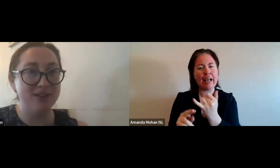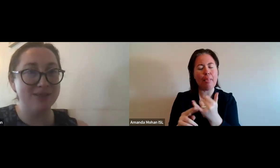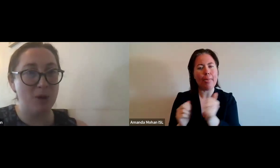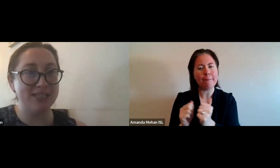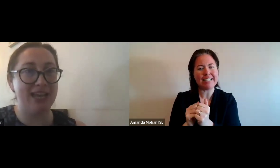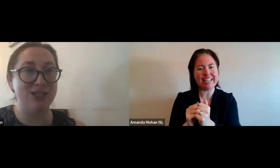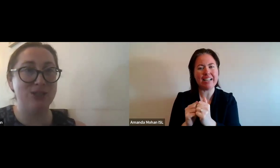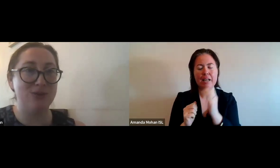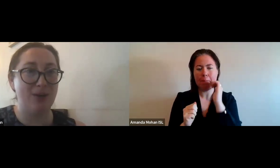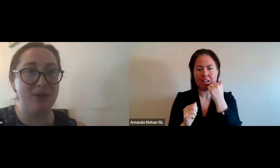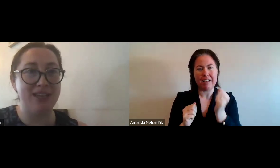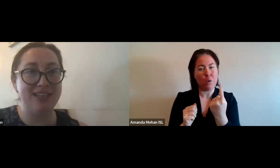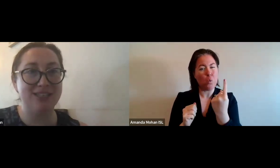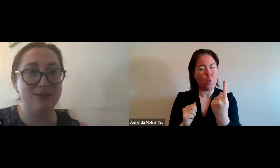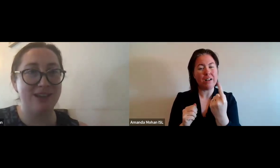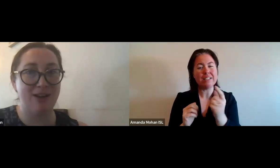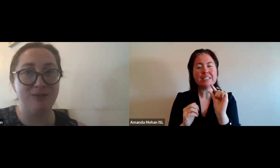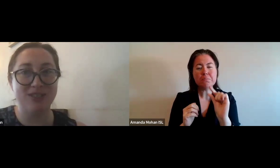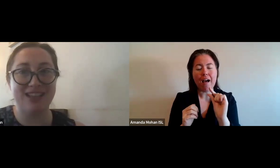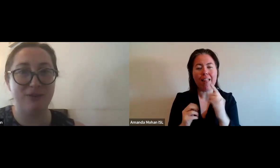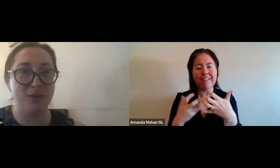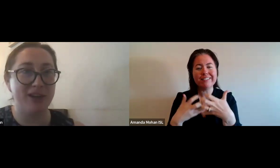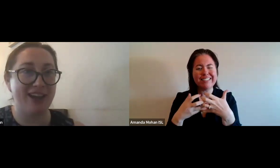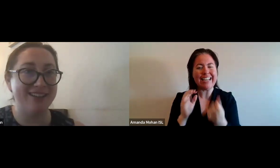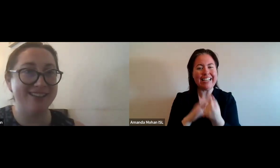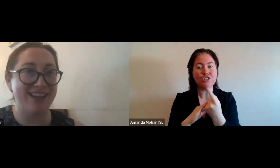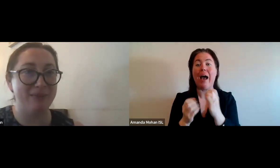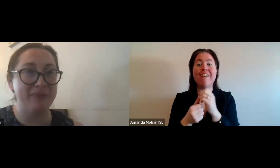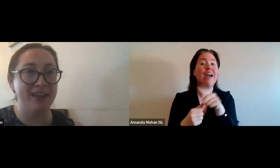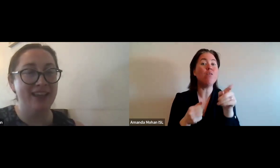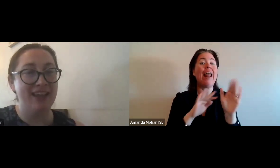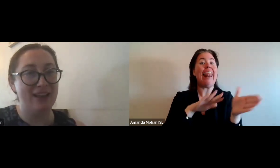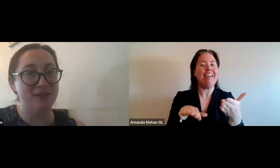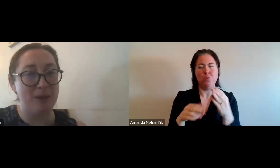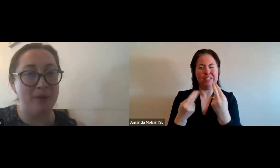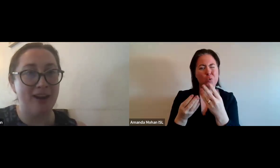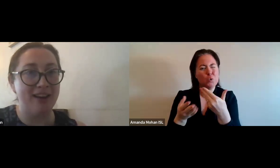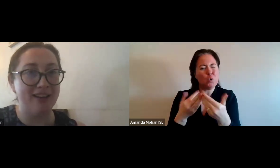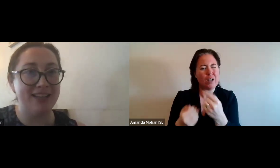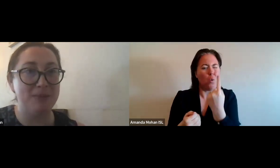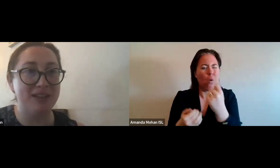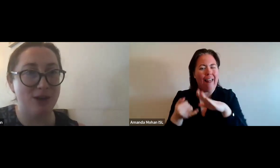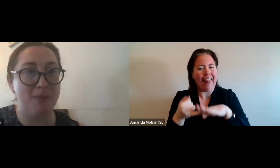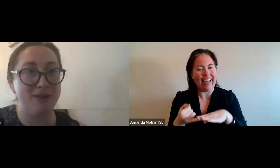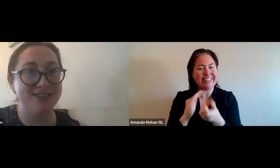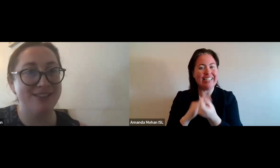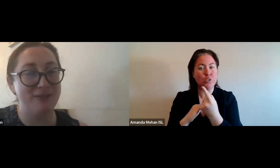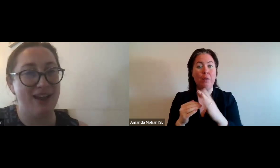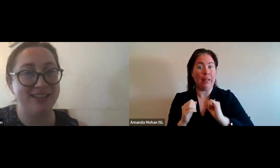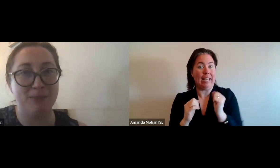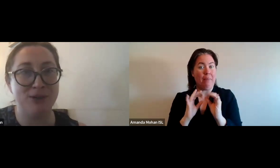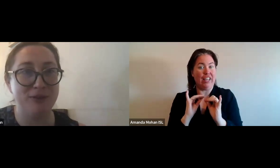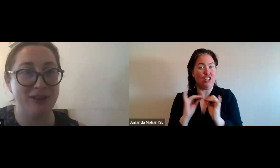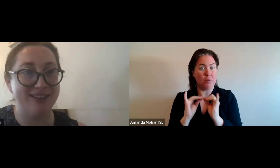just have one small tech issue that we need to resolve once everyone has left the webinar, and I'll keep the